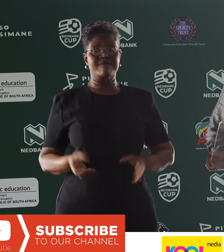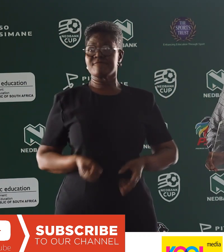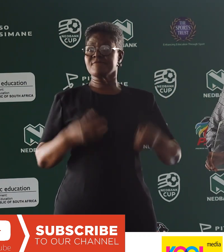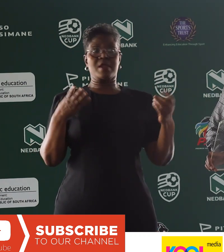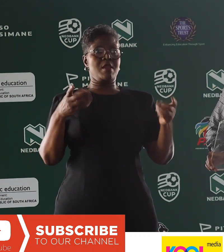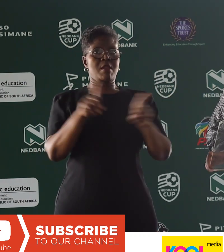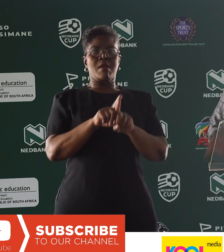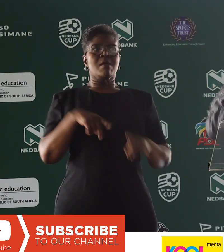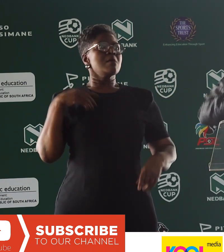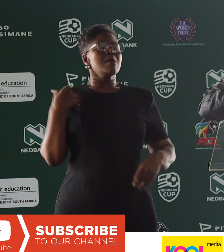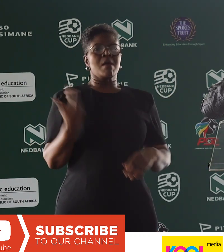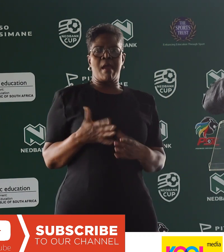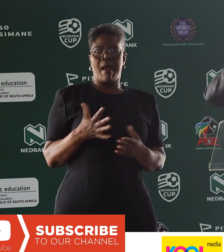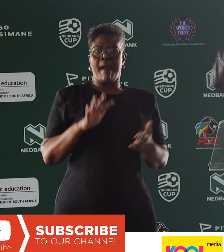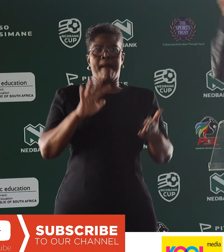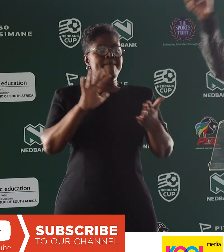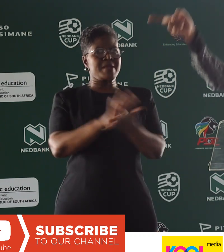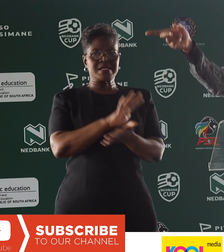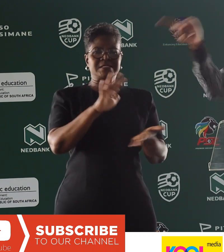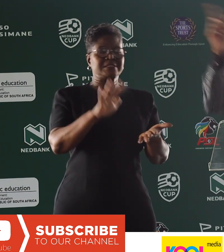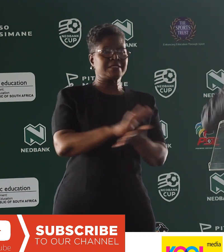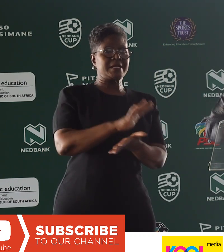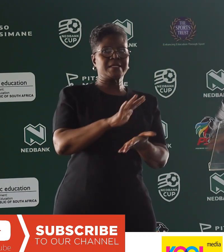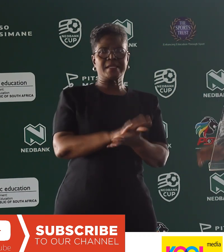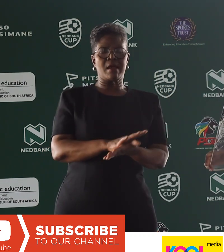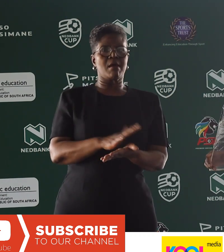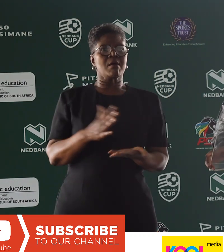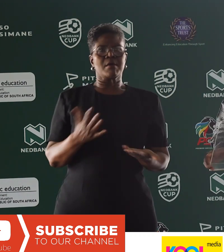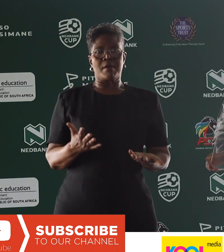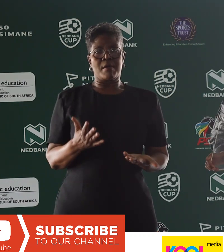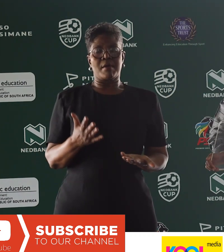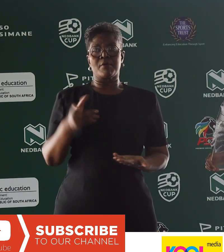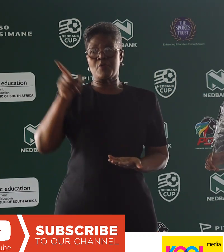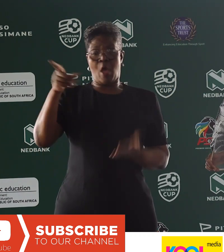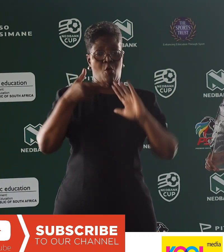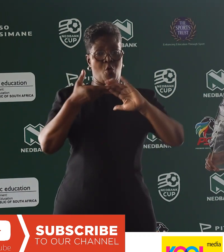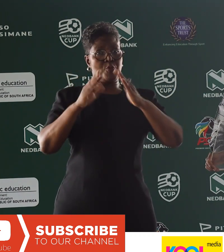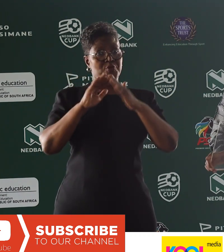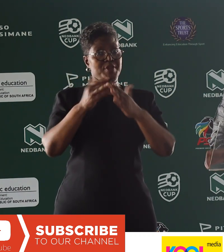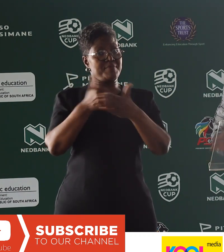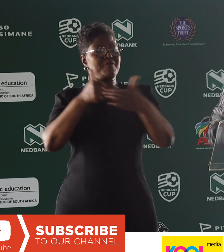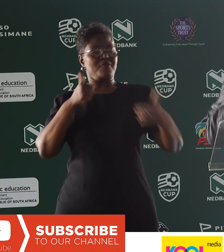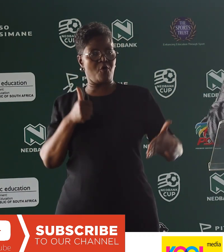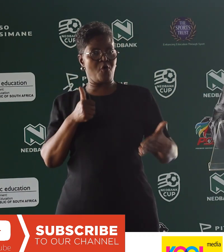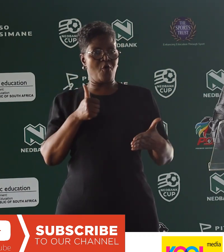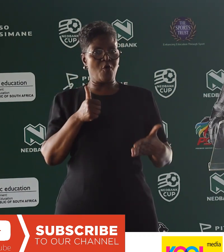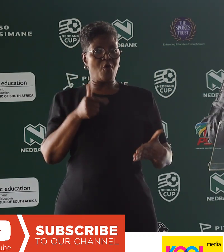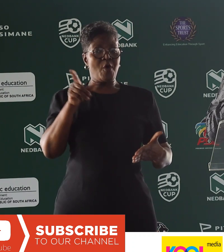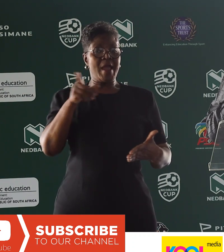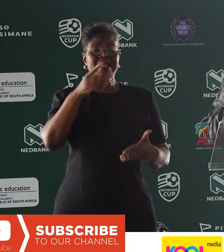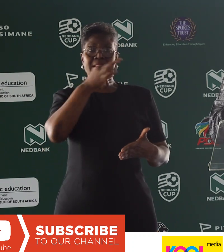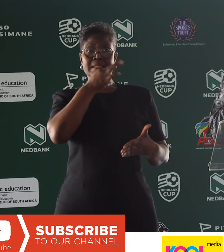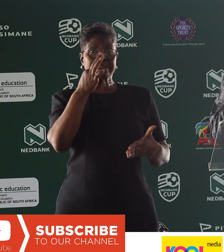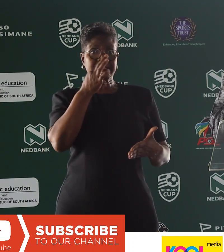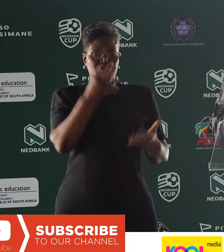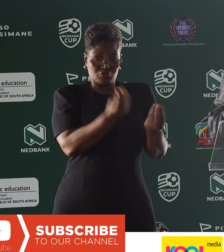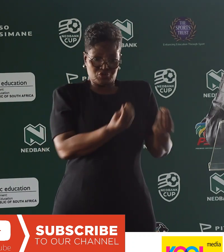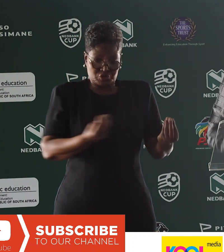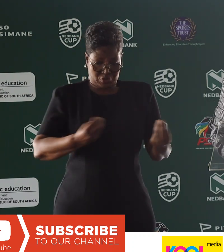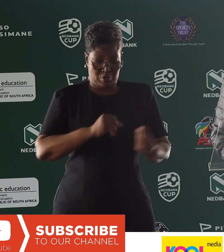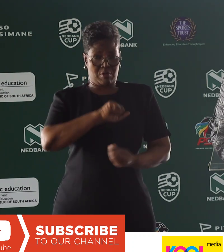much they were appreciating what we have done to their community a week later, earlier. They say our children, all